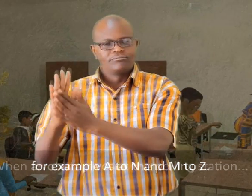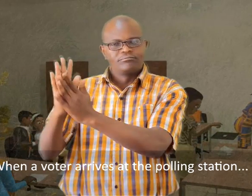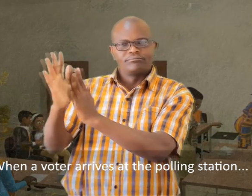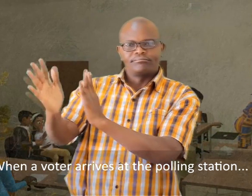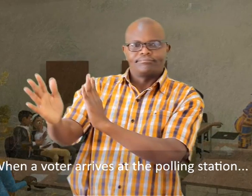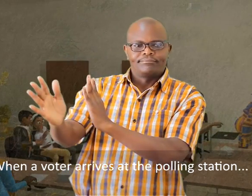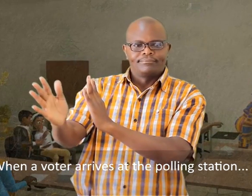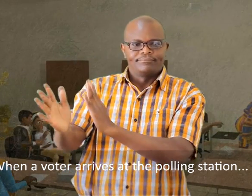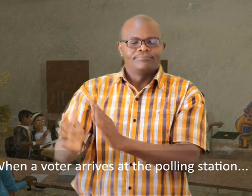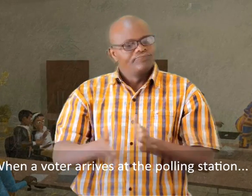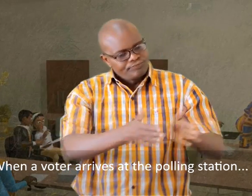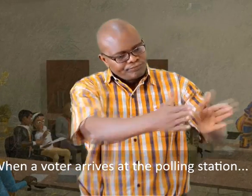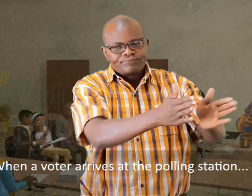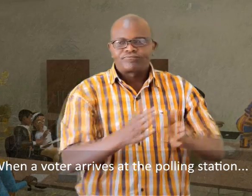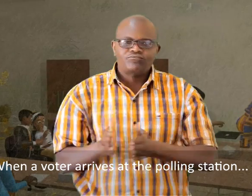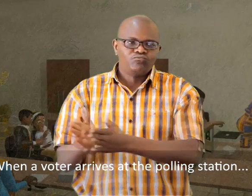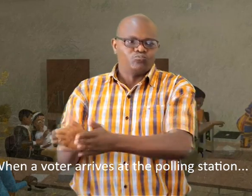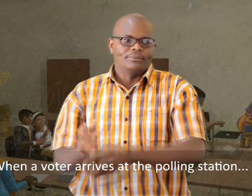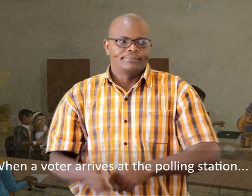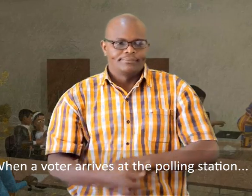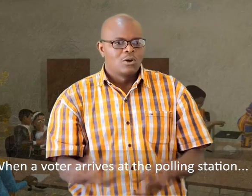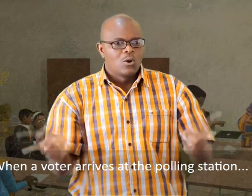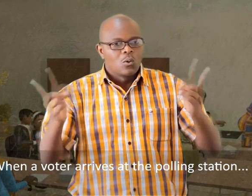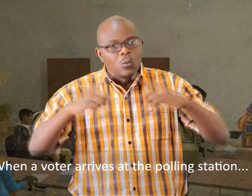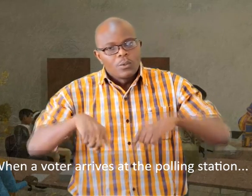When a voter arrives at the polling station,